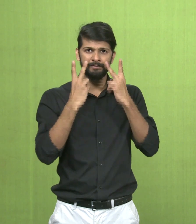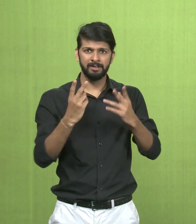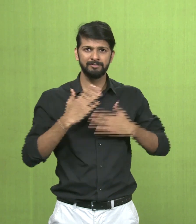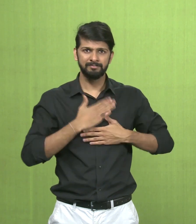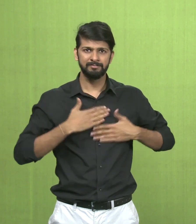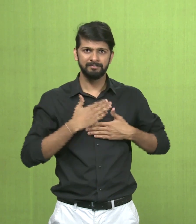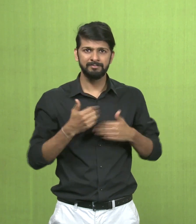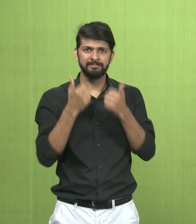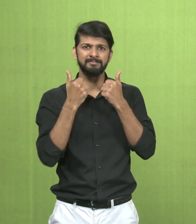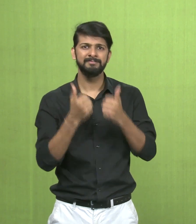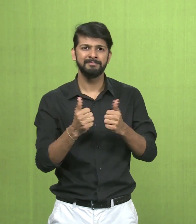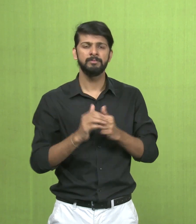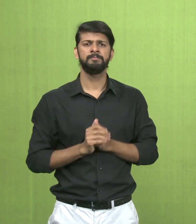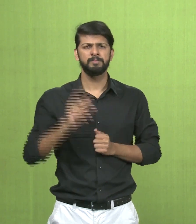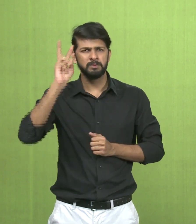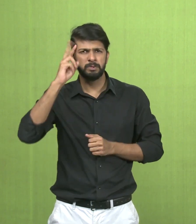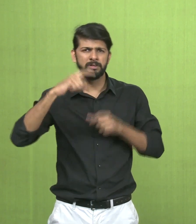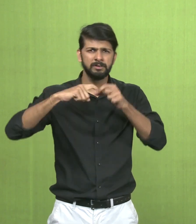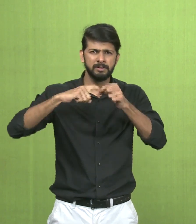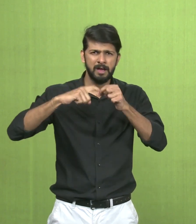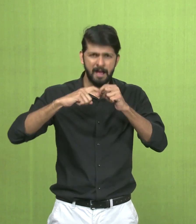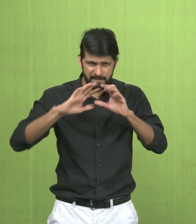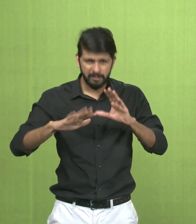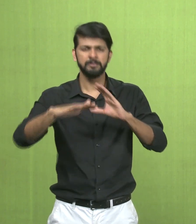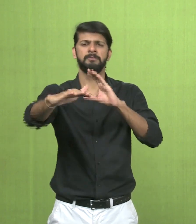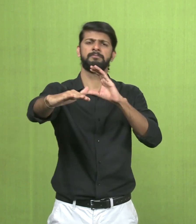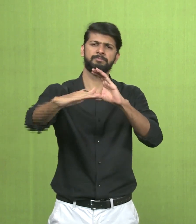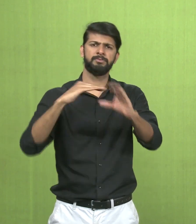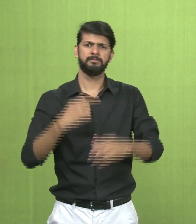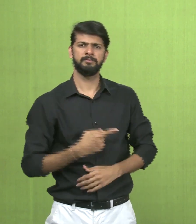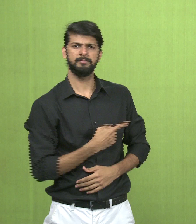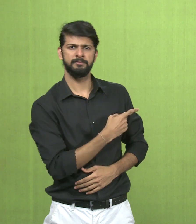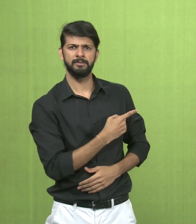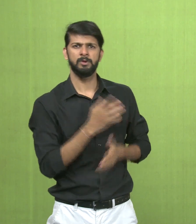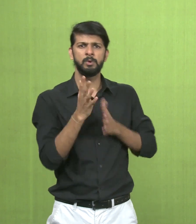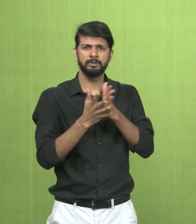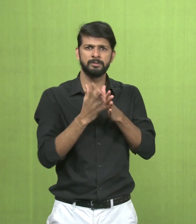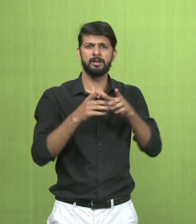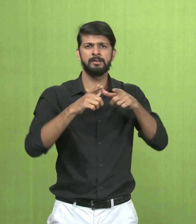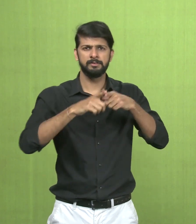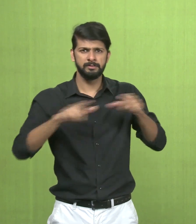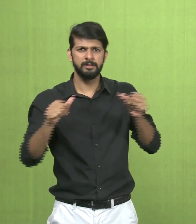I hope you enjoyed watching part 3. If you have any queries, please email us at